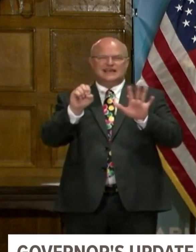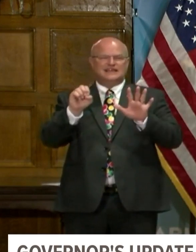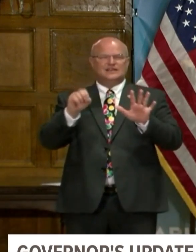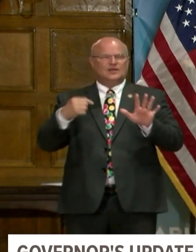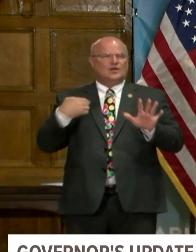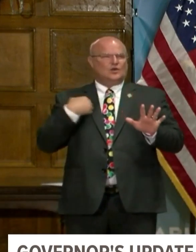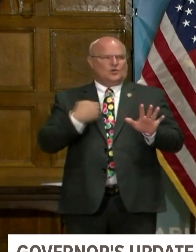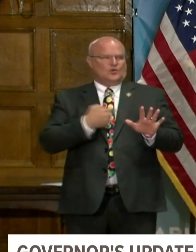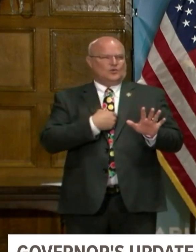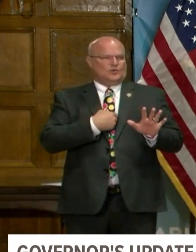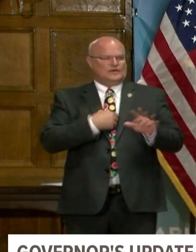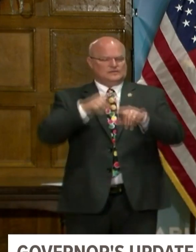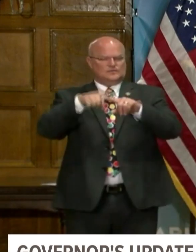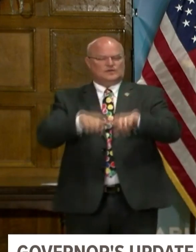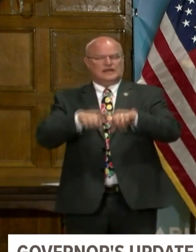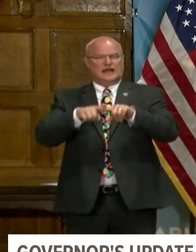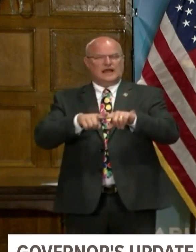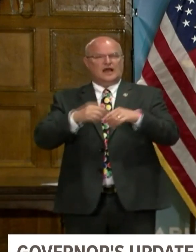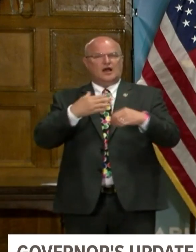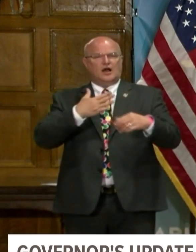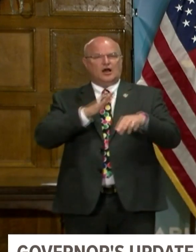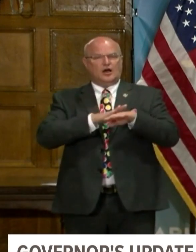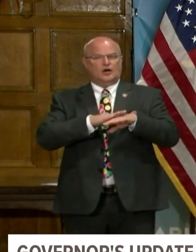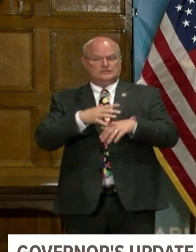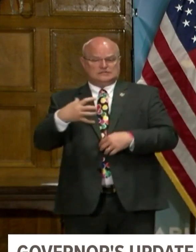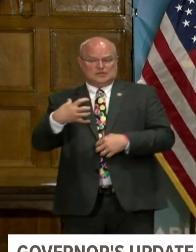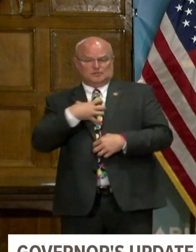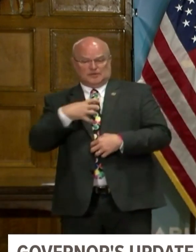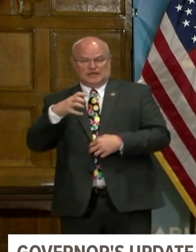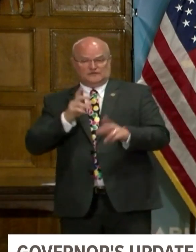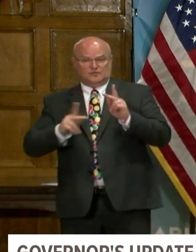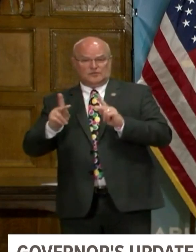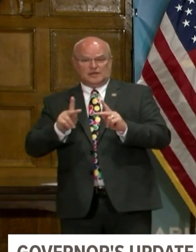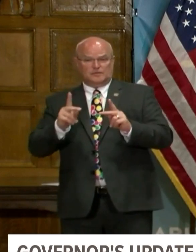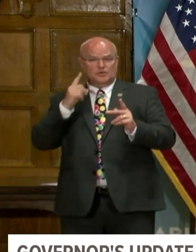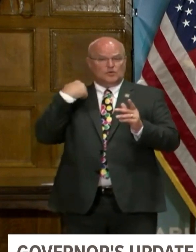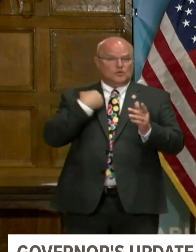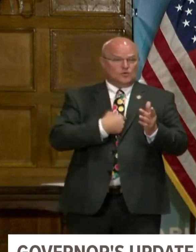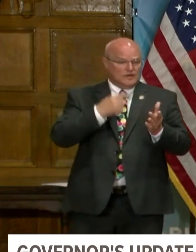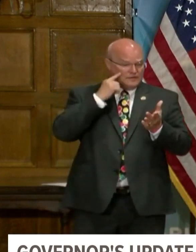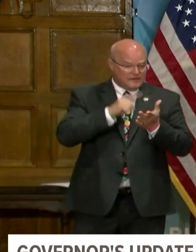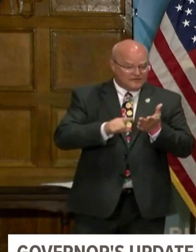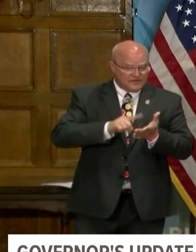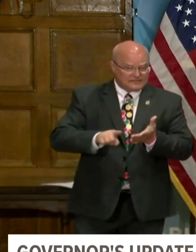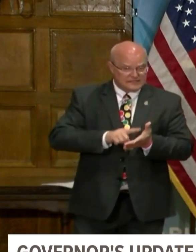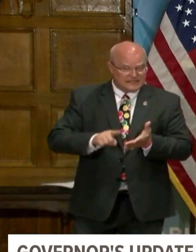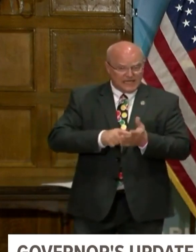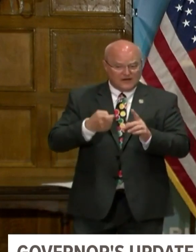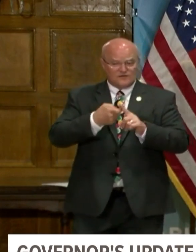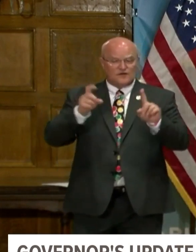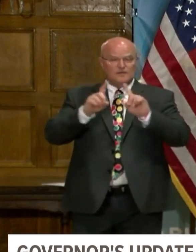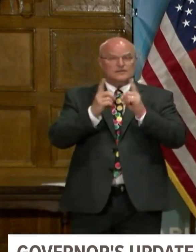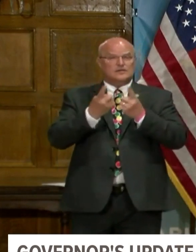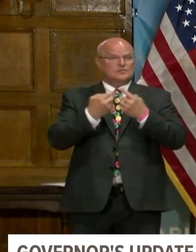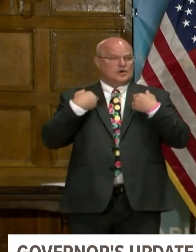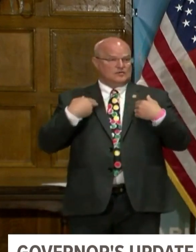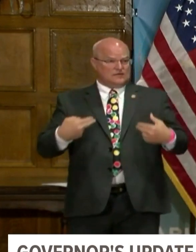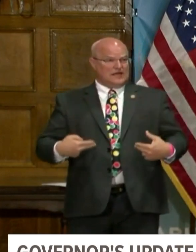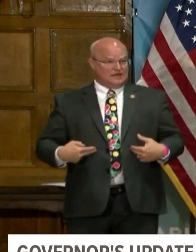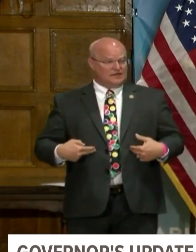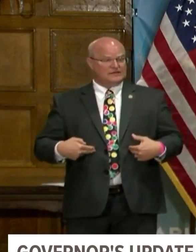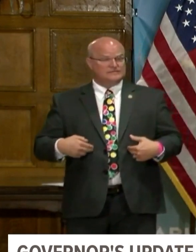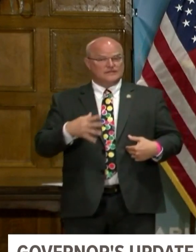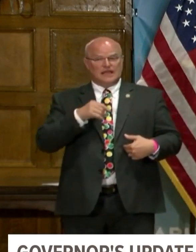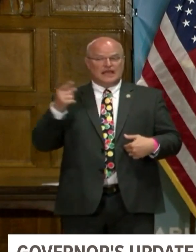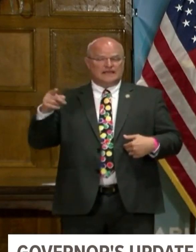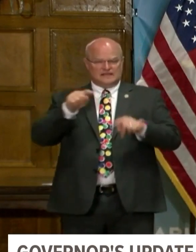We rely upon complaints from citizens in which the Department of Health can send